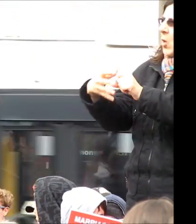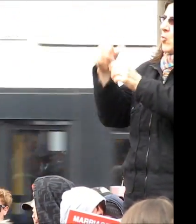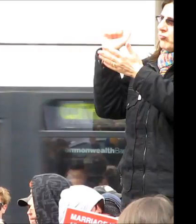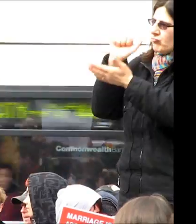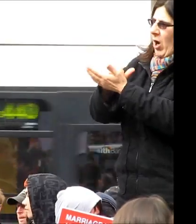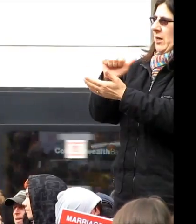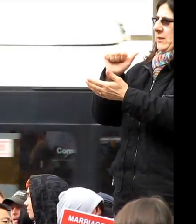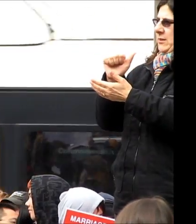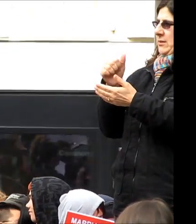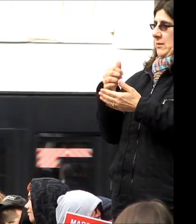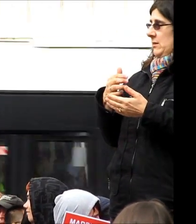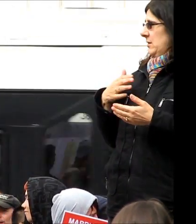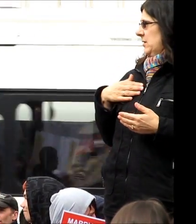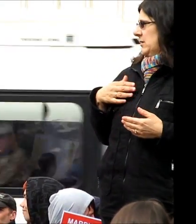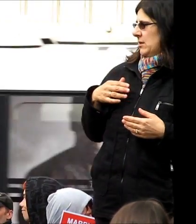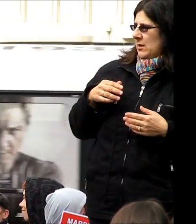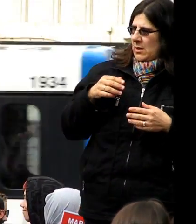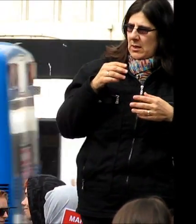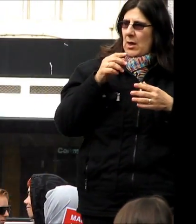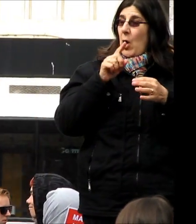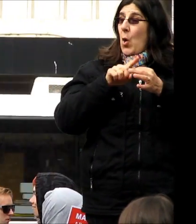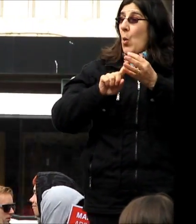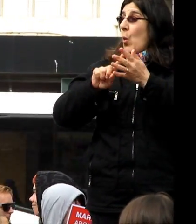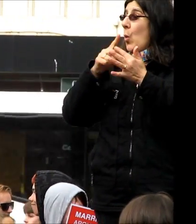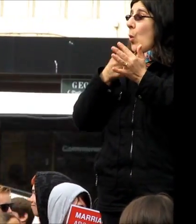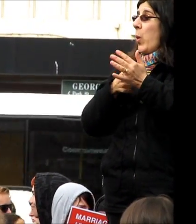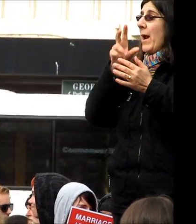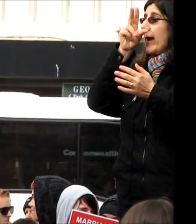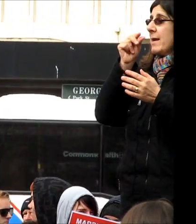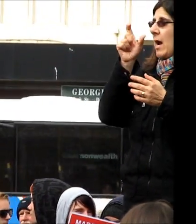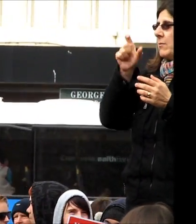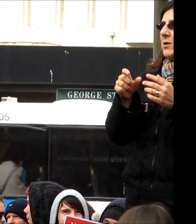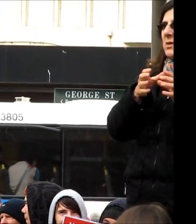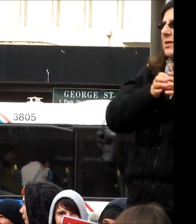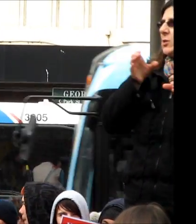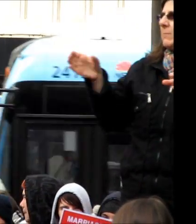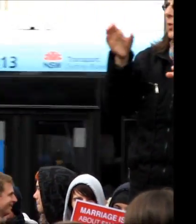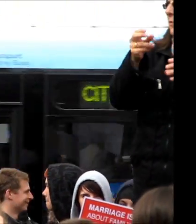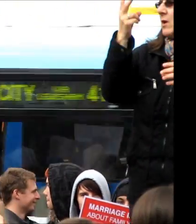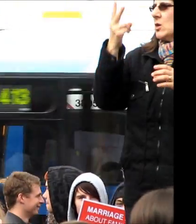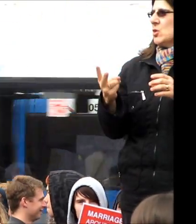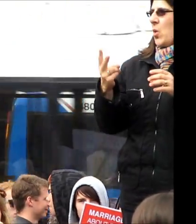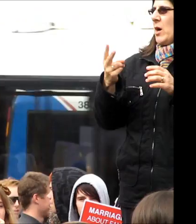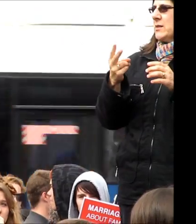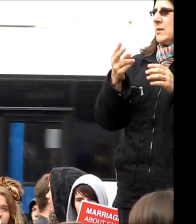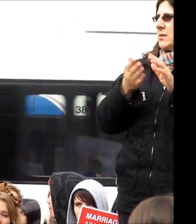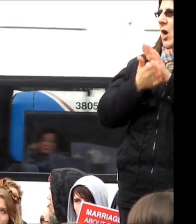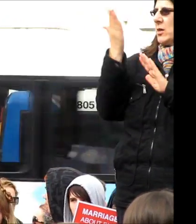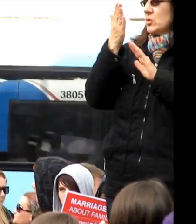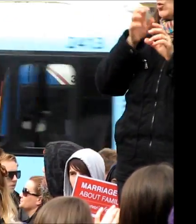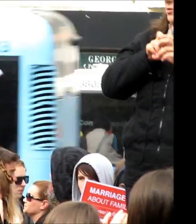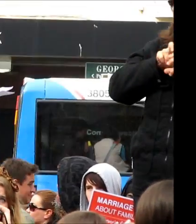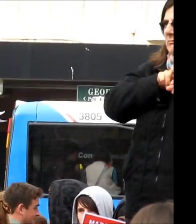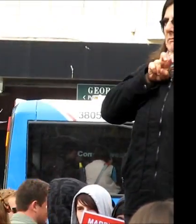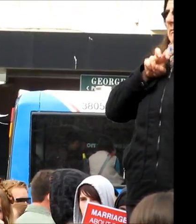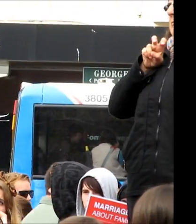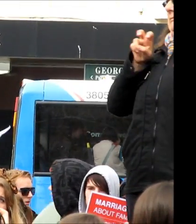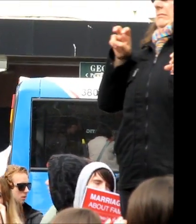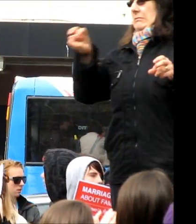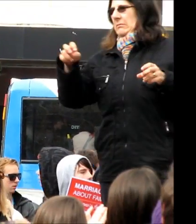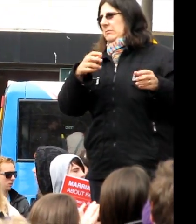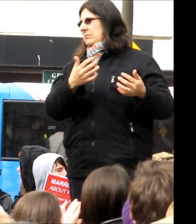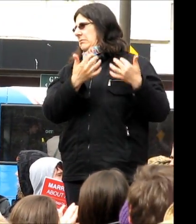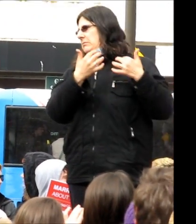As a queer young person, I had to move high school twice due to homophobia.